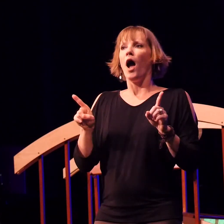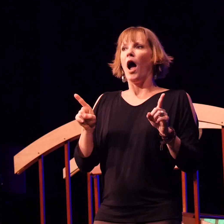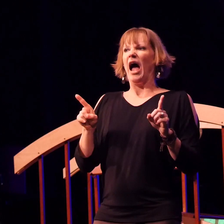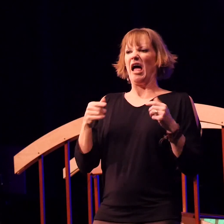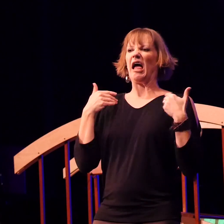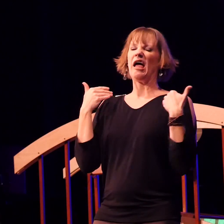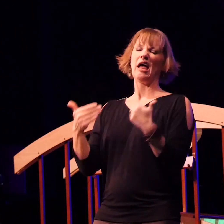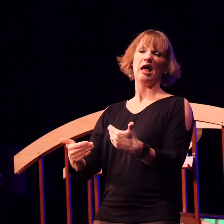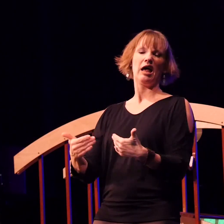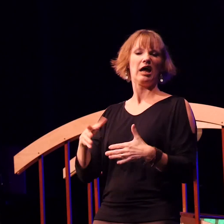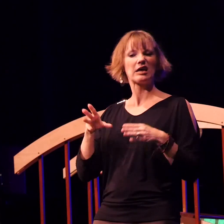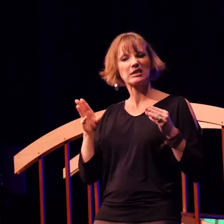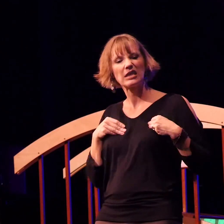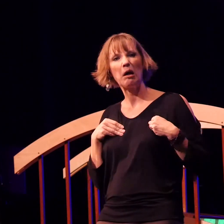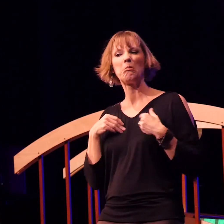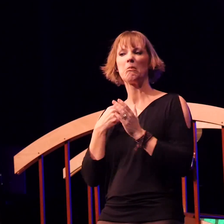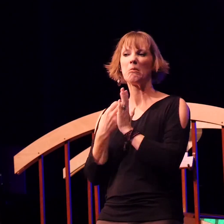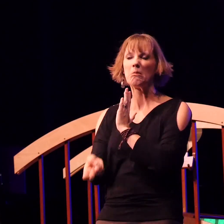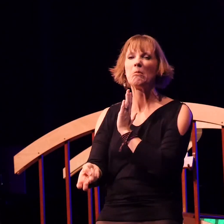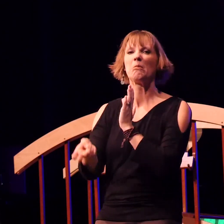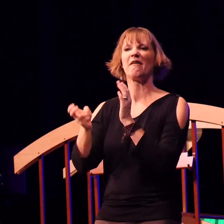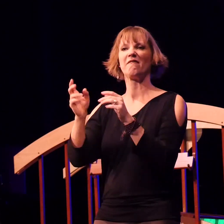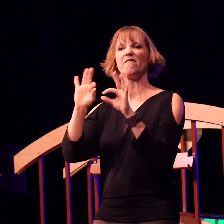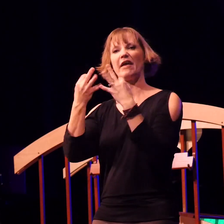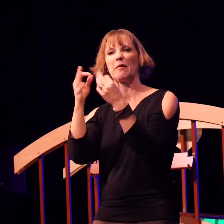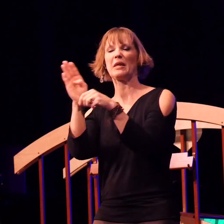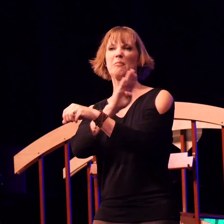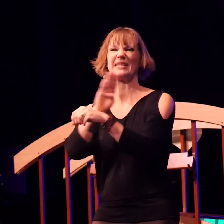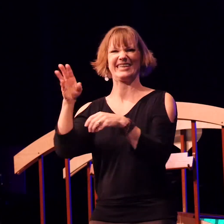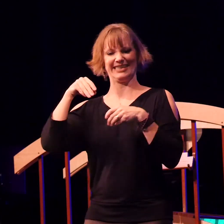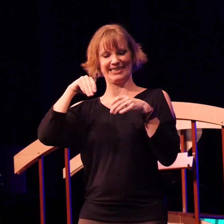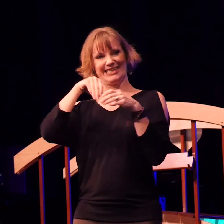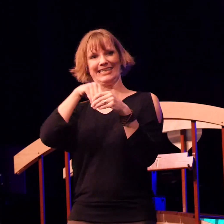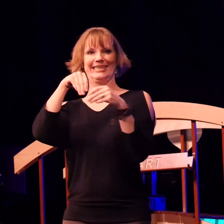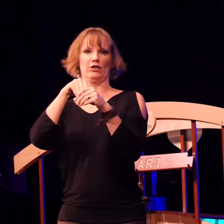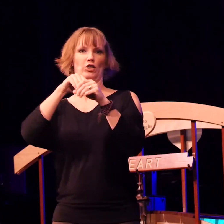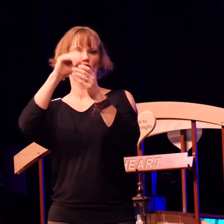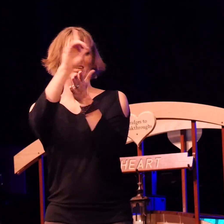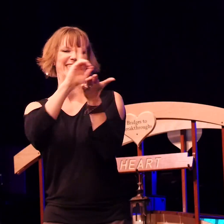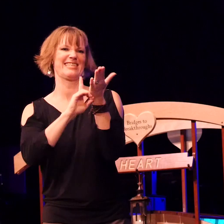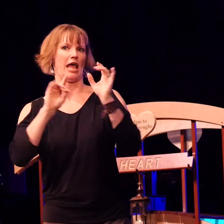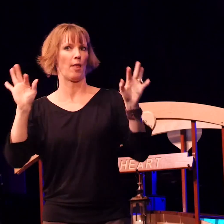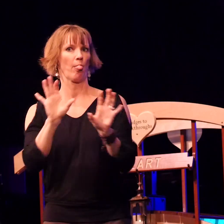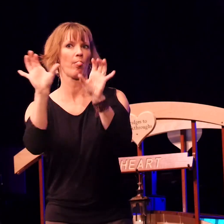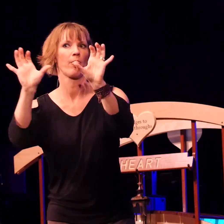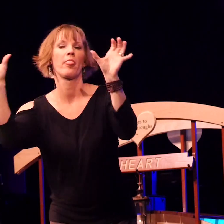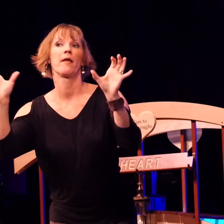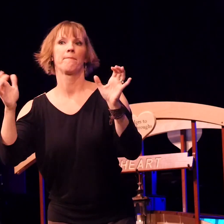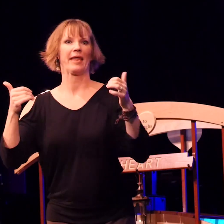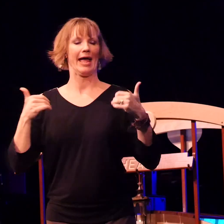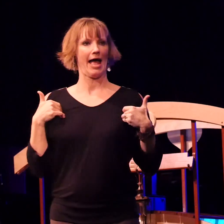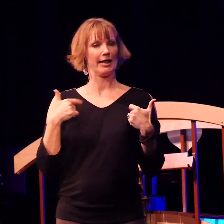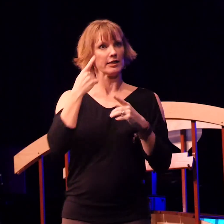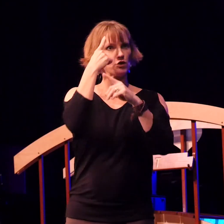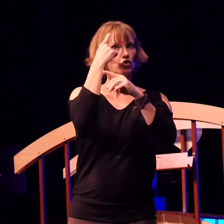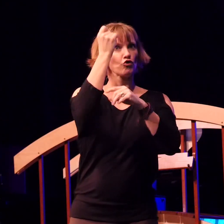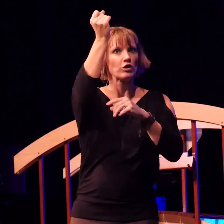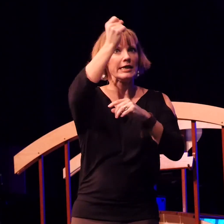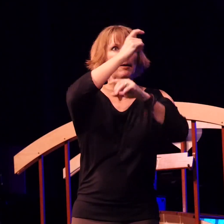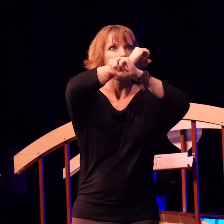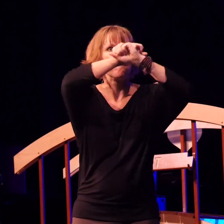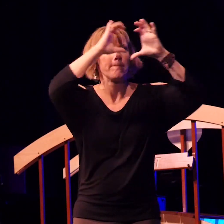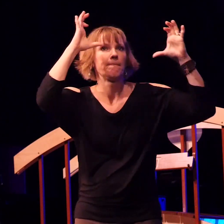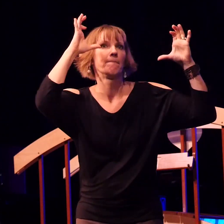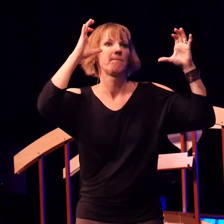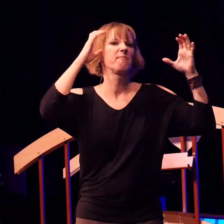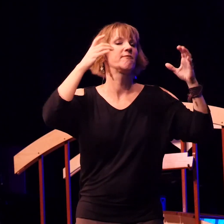family's business, which was interior design. But he kept being bugged by this dream within himself, and so finally, he